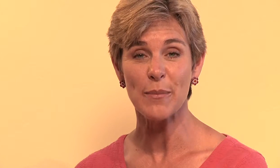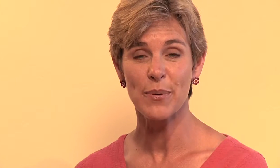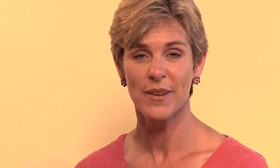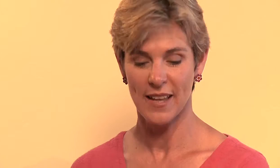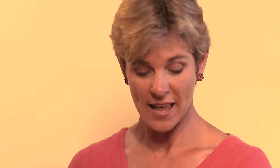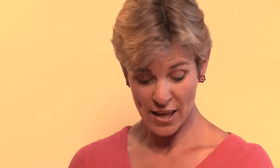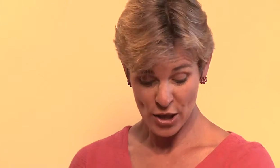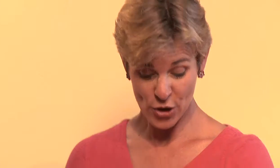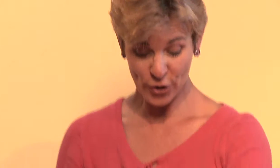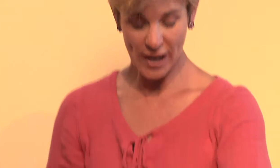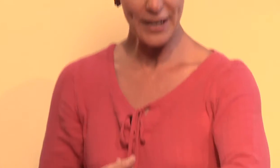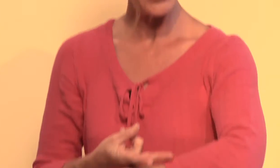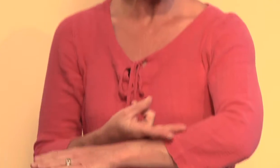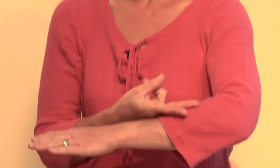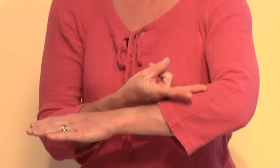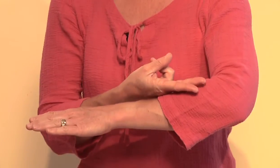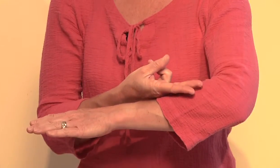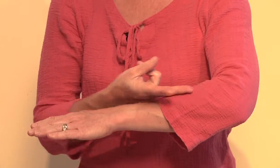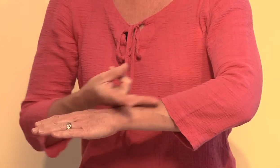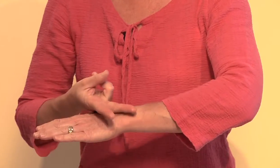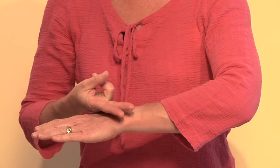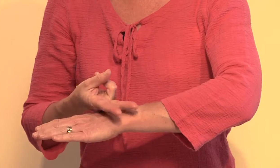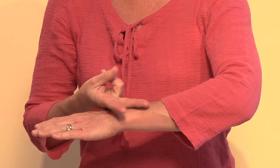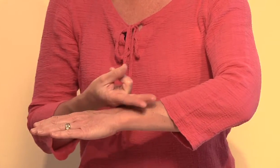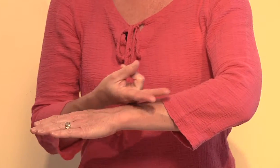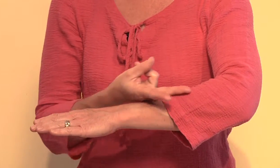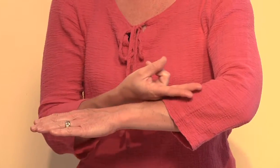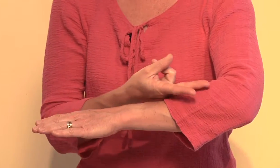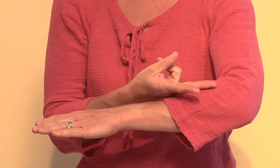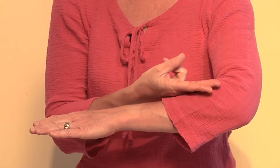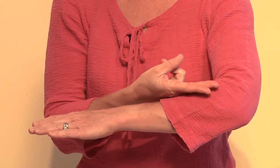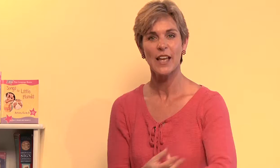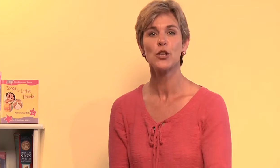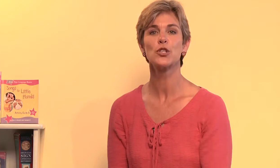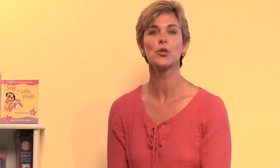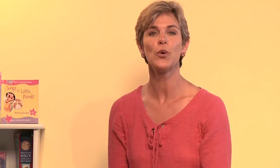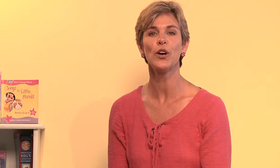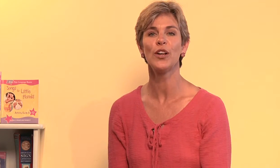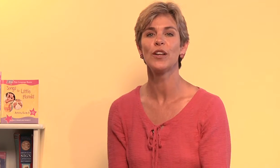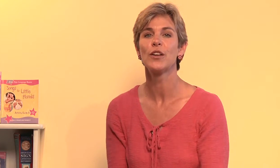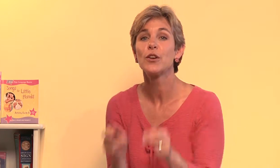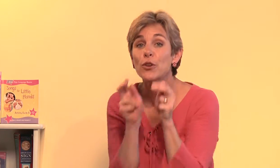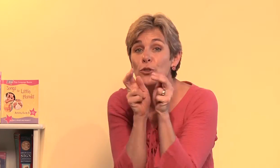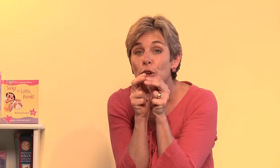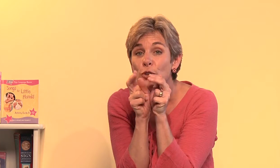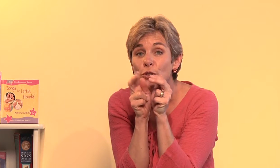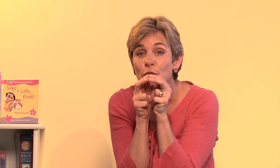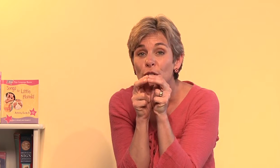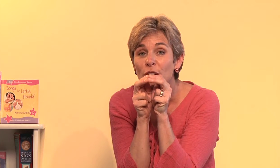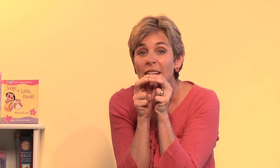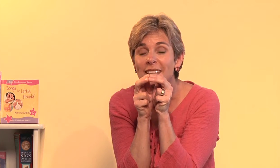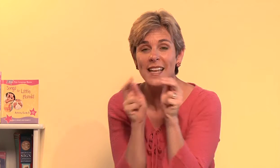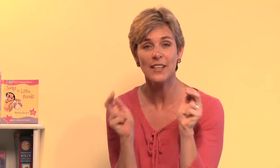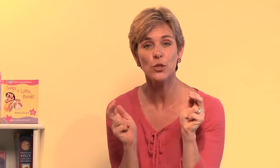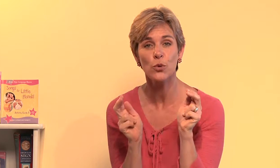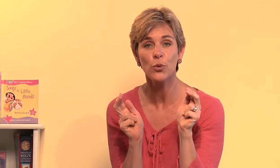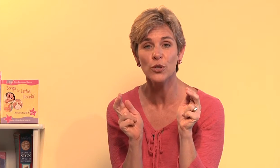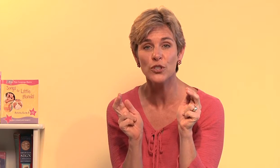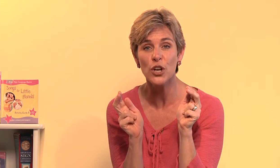Sheep. You're cutting your wool. Sheep. Squirrel. It's like a squirrel's